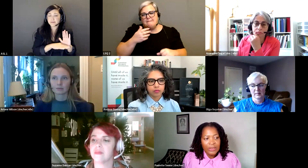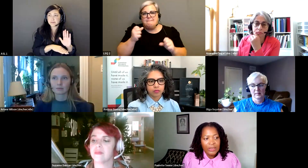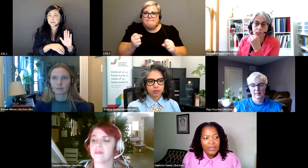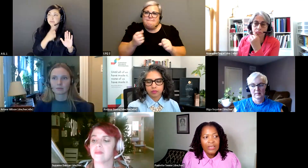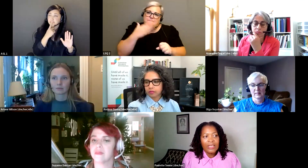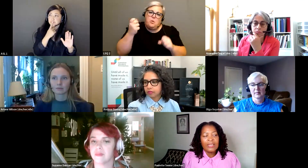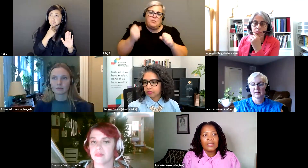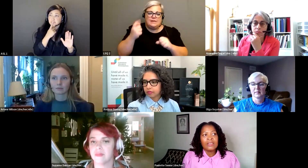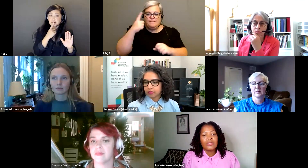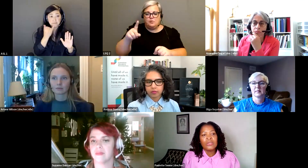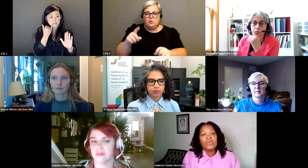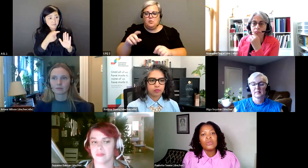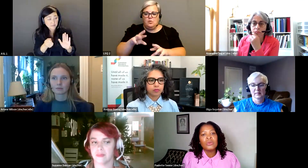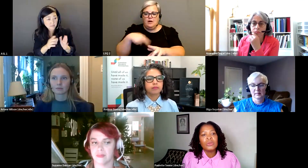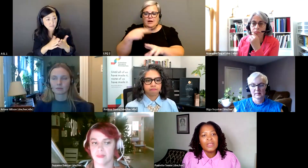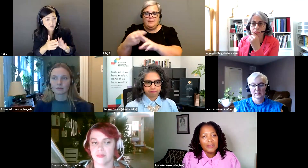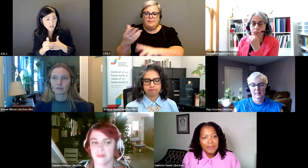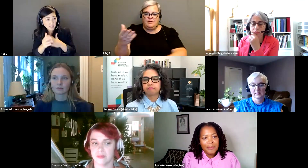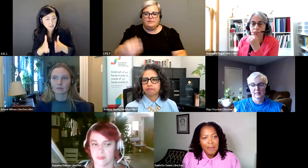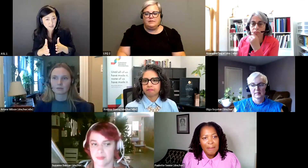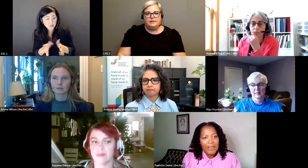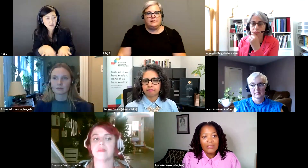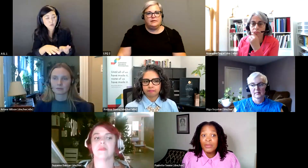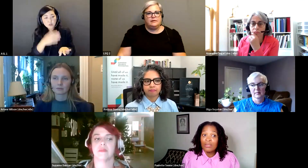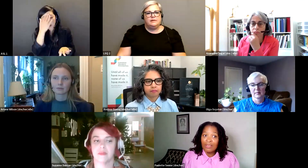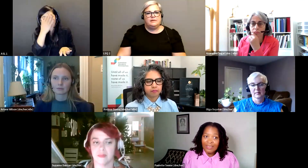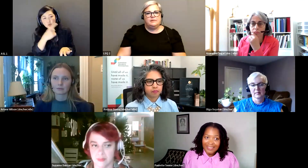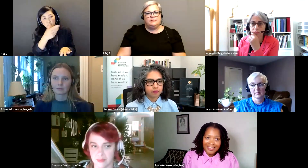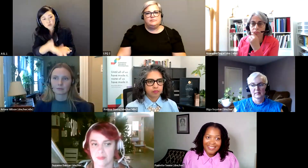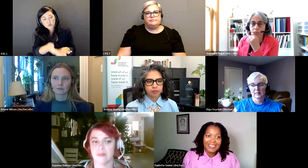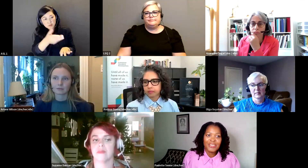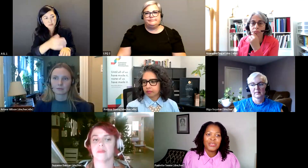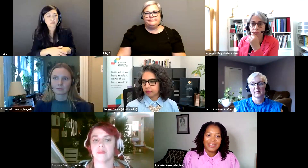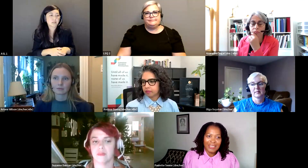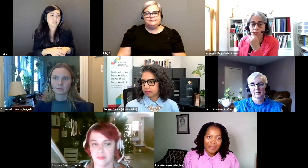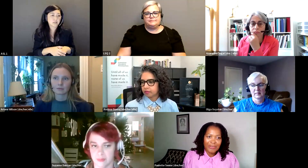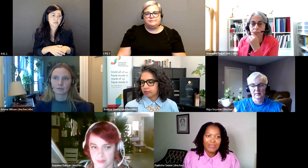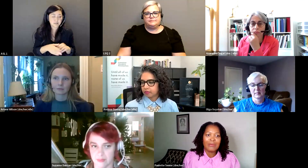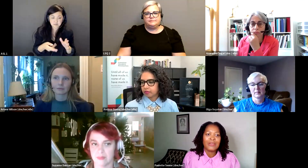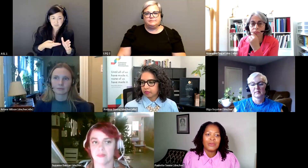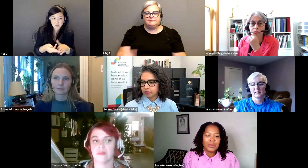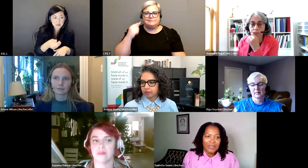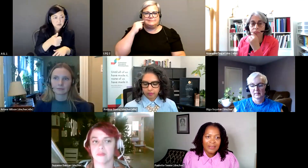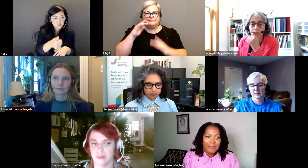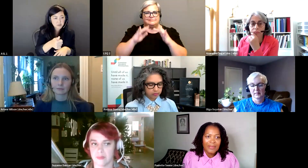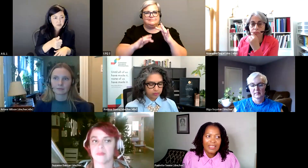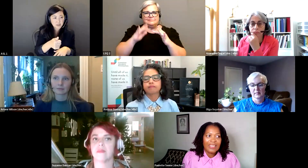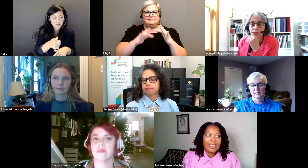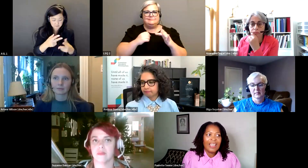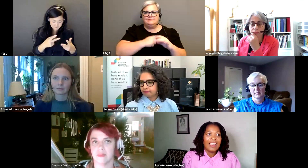leader to know who you are, to be honest to yourself about who you